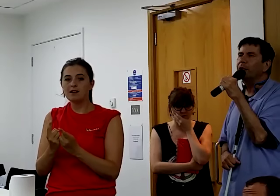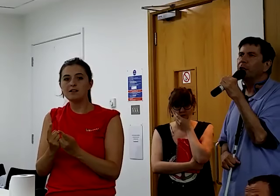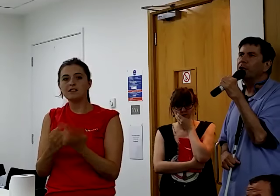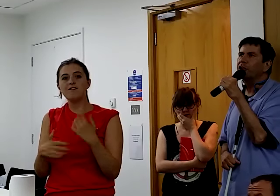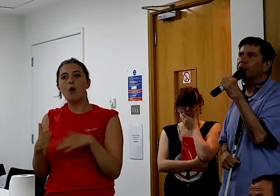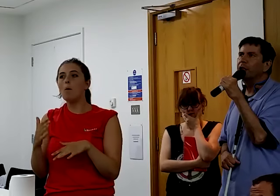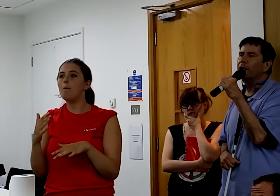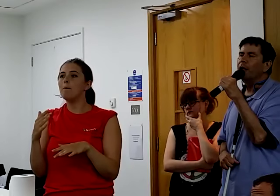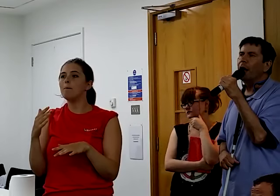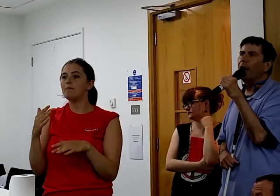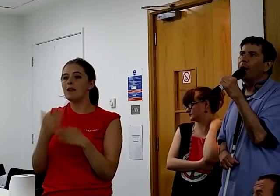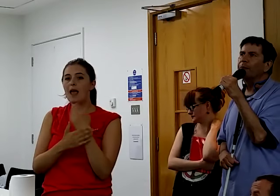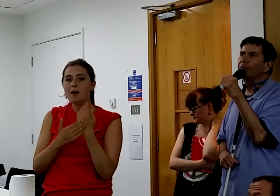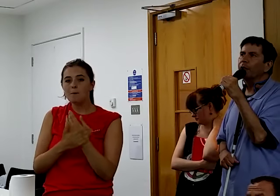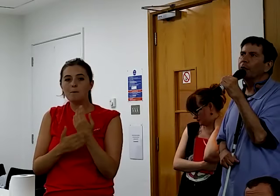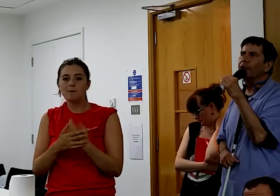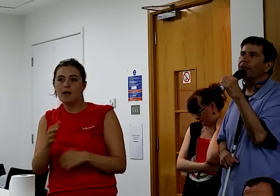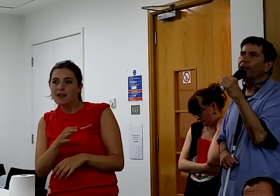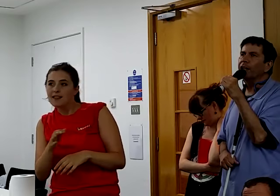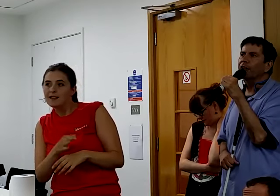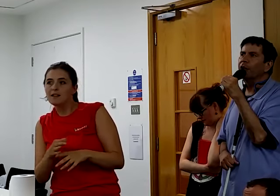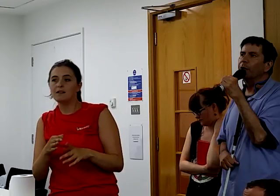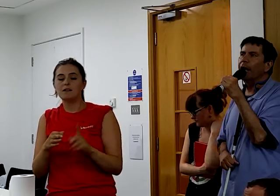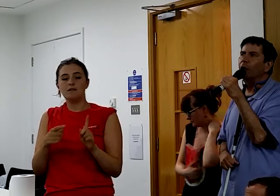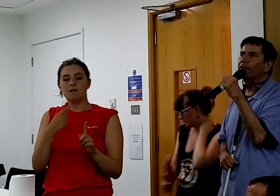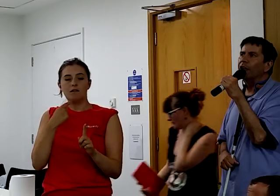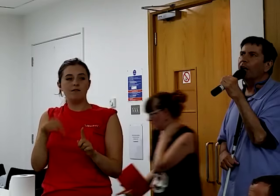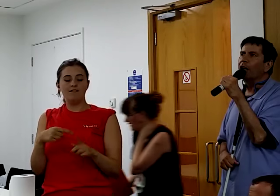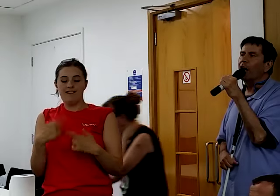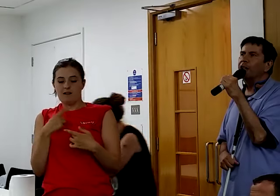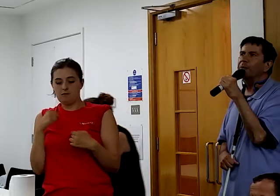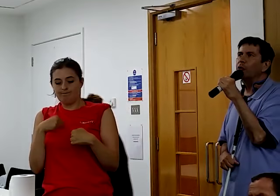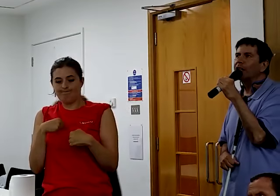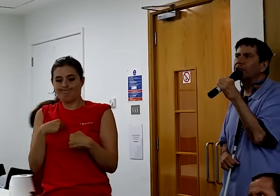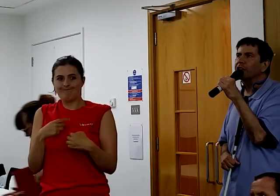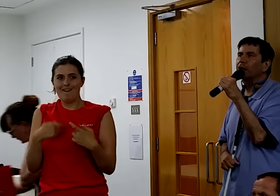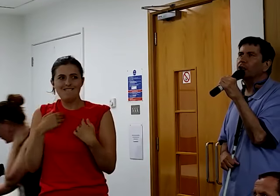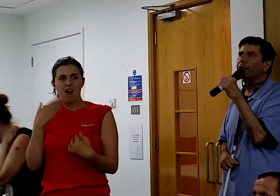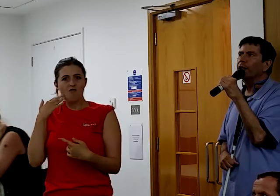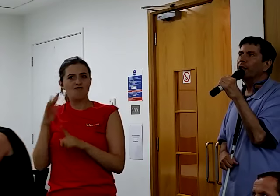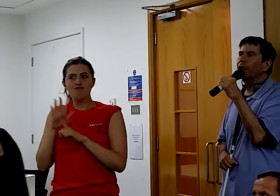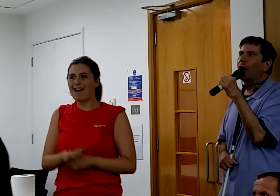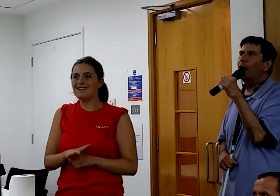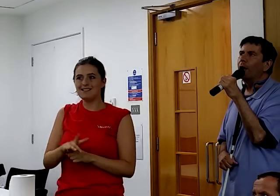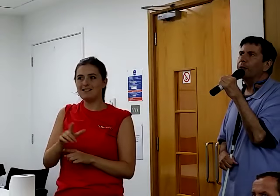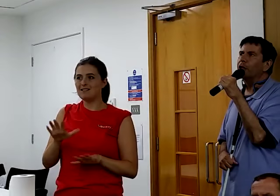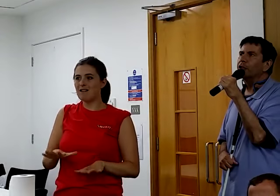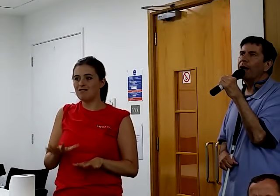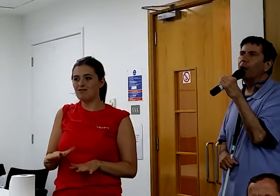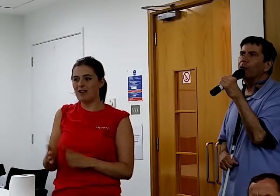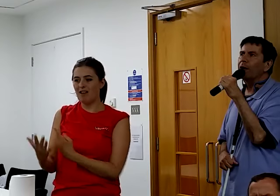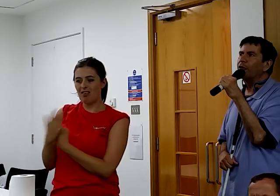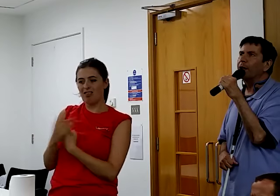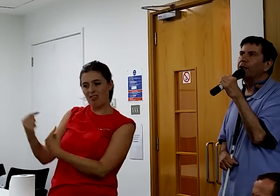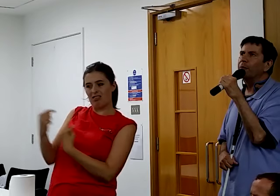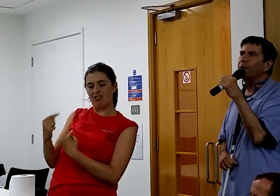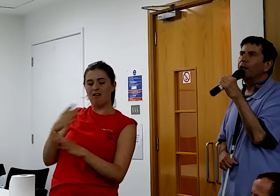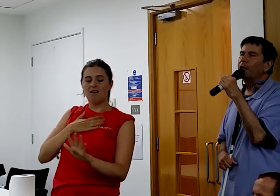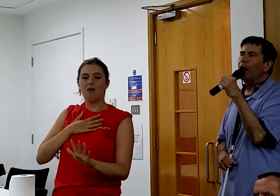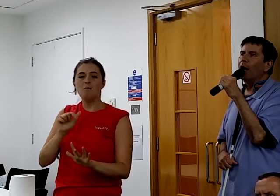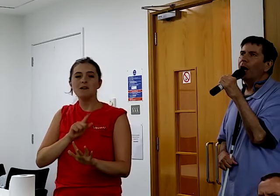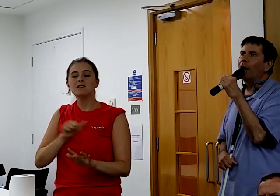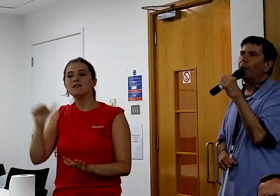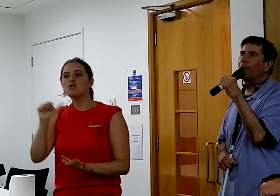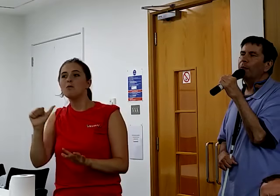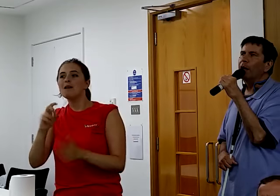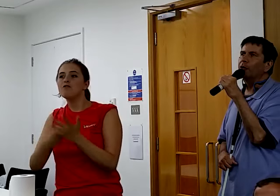the BME community, with a feeling that we now live in a deeply racist country because of how the referendum